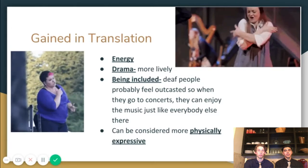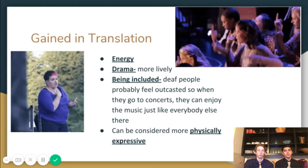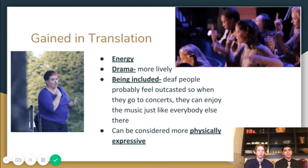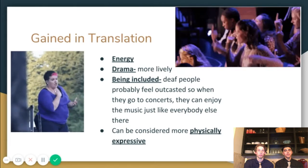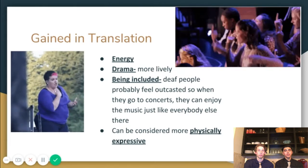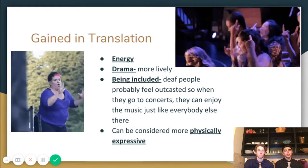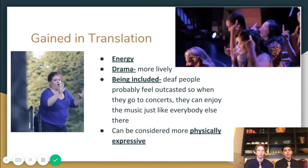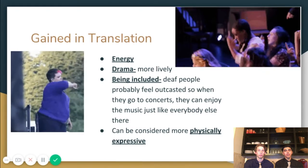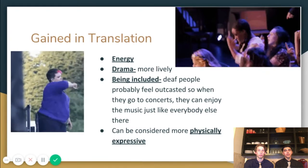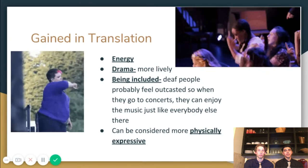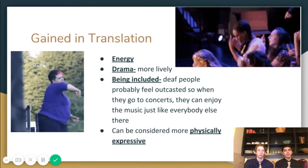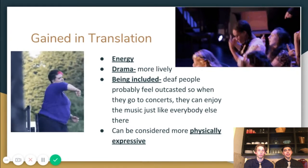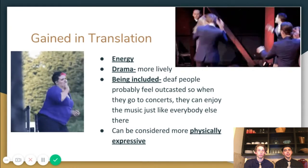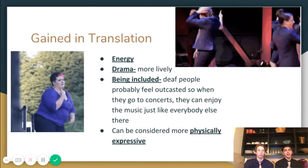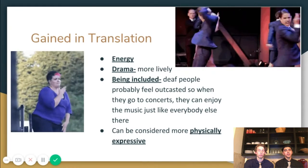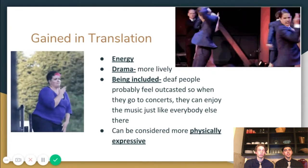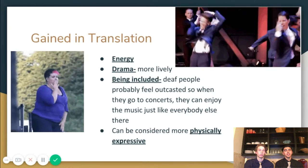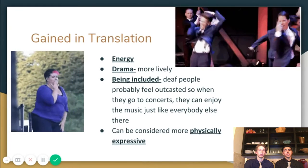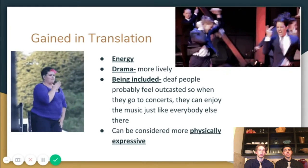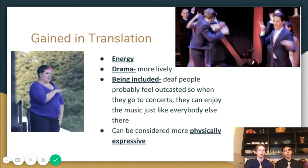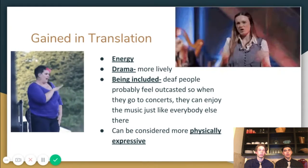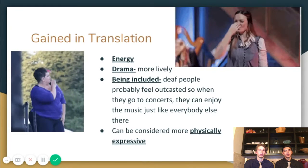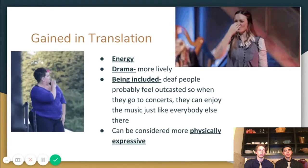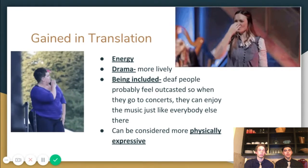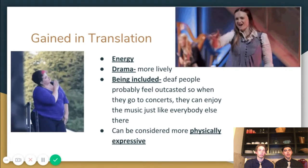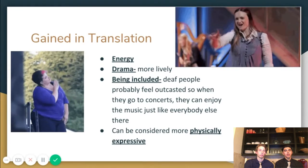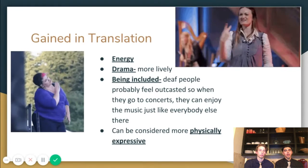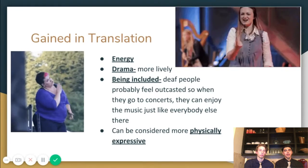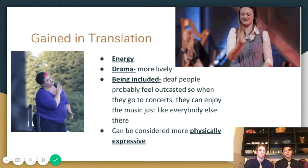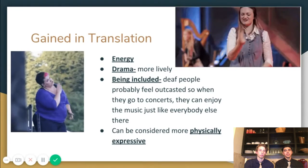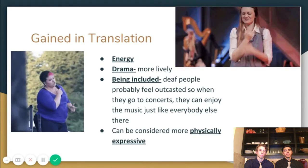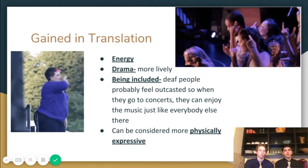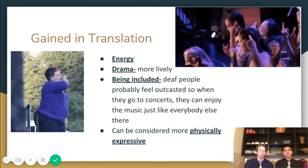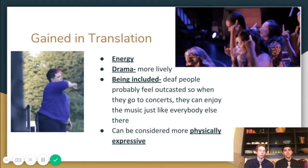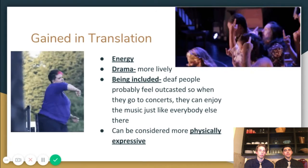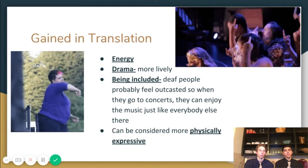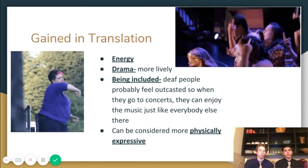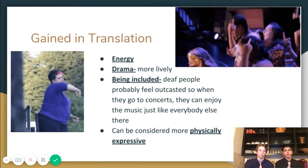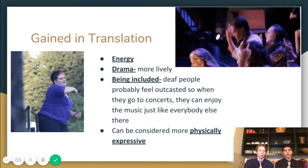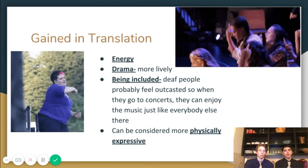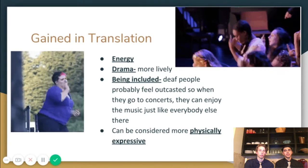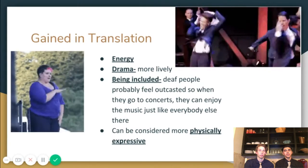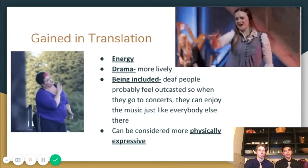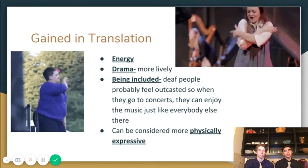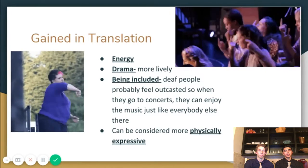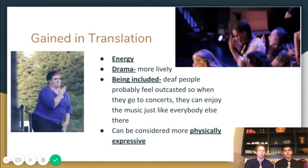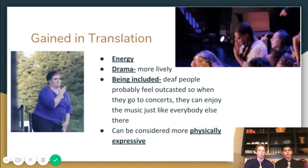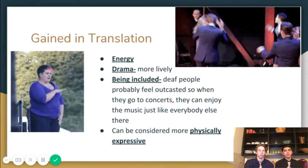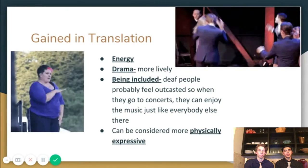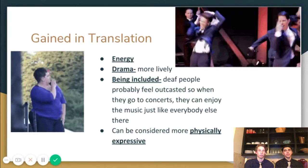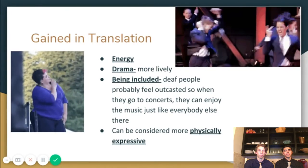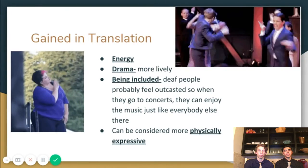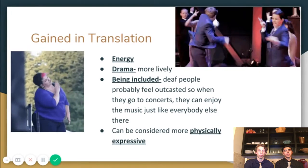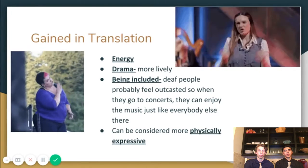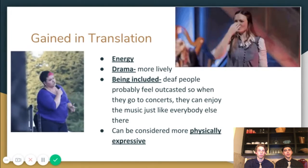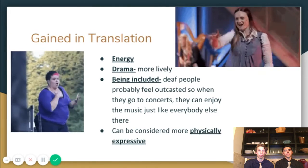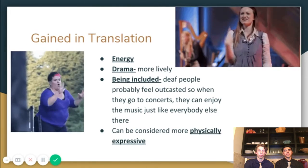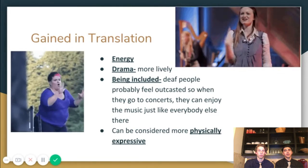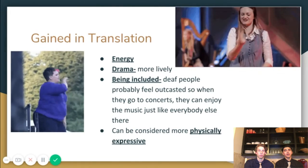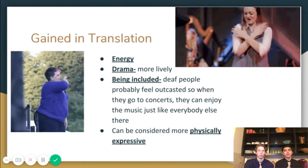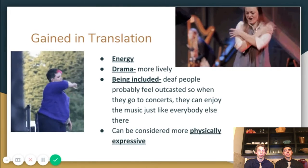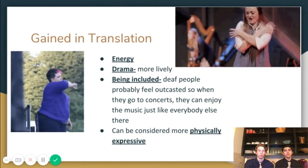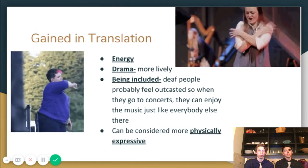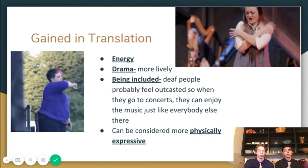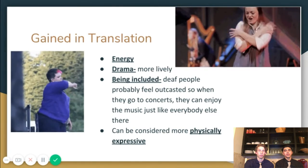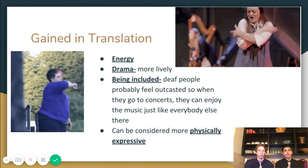For ASL specifically, there's a gain in energy and drama. ASL being such a visual and interactive language, there's just no question